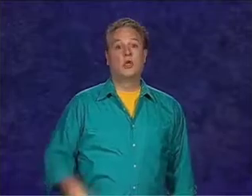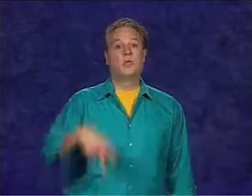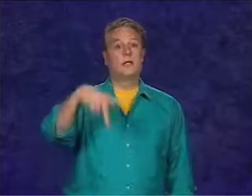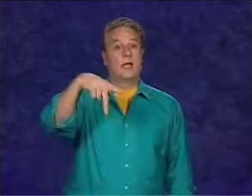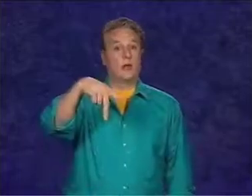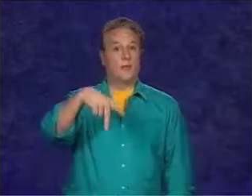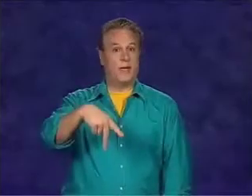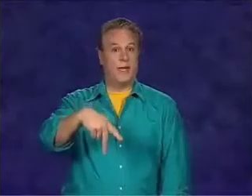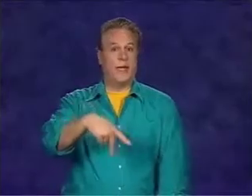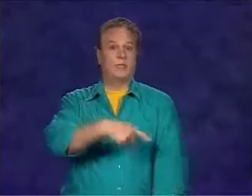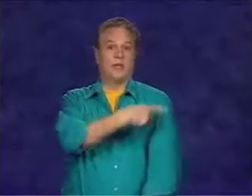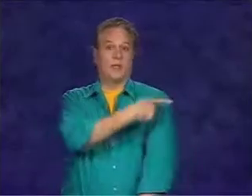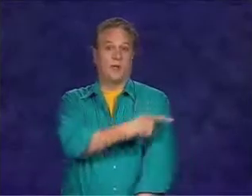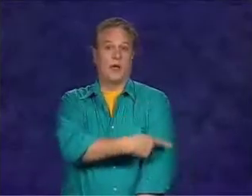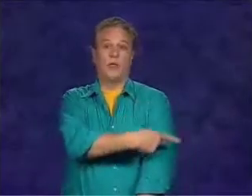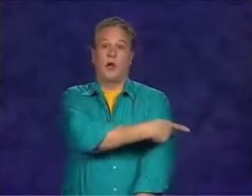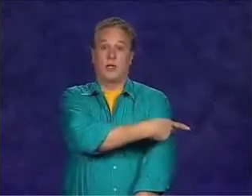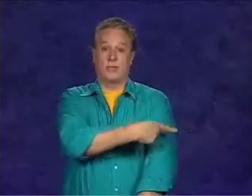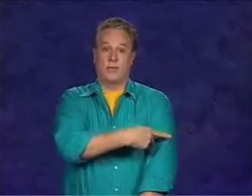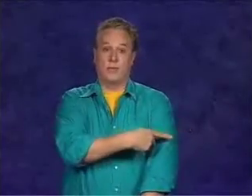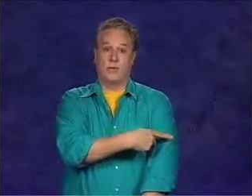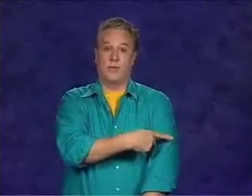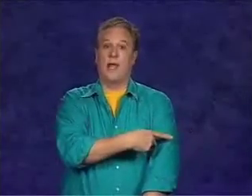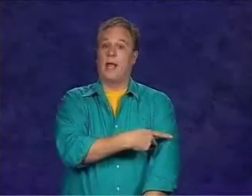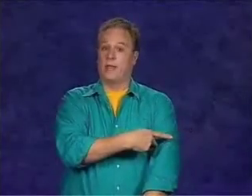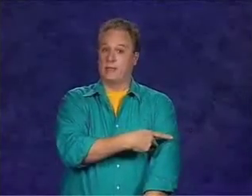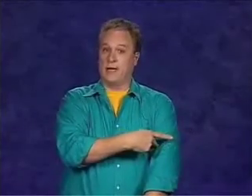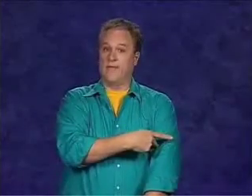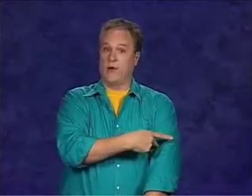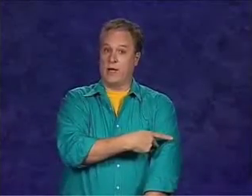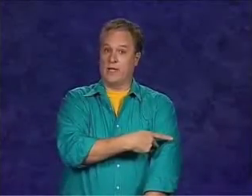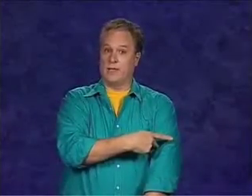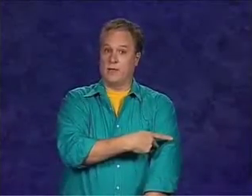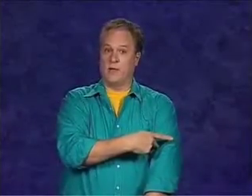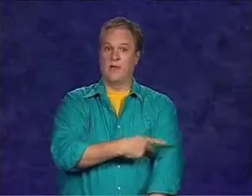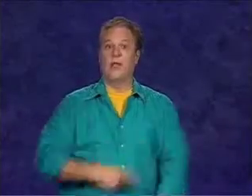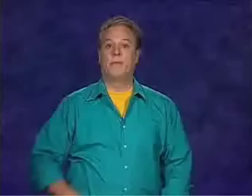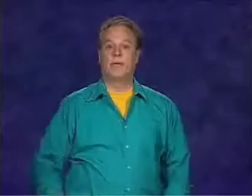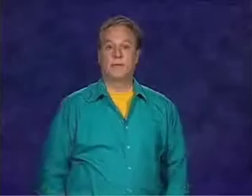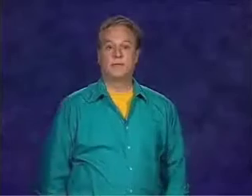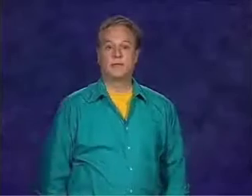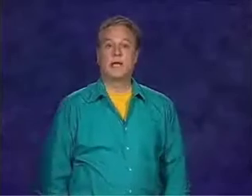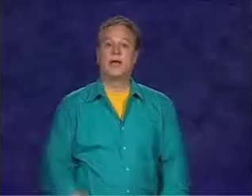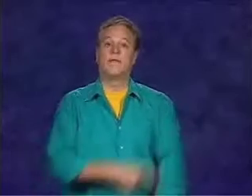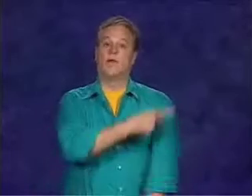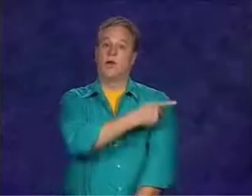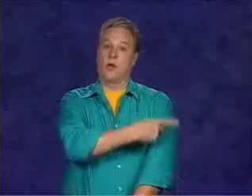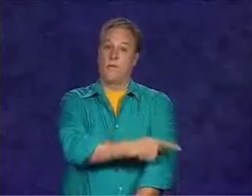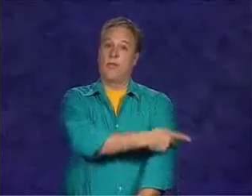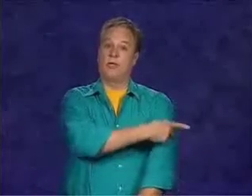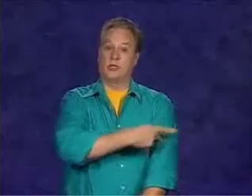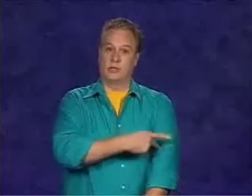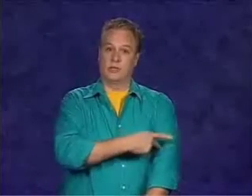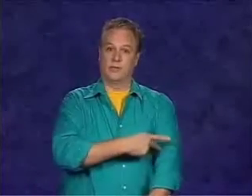Use the letter P to make the Red Cross symbol, and the sign for hospital becomes the sign for patient.